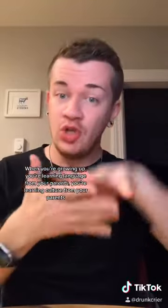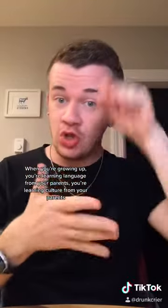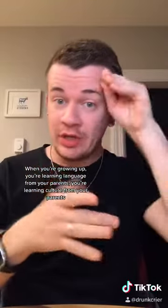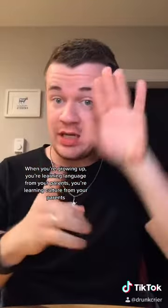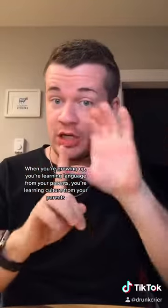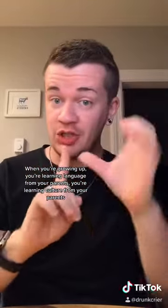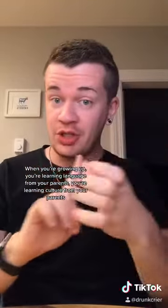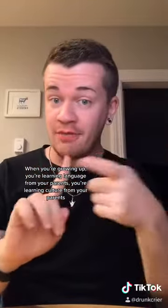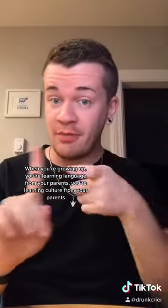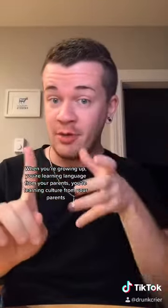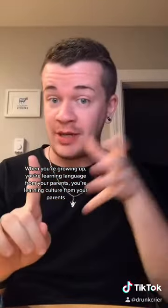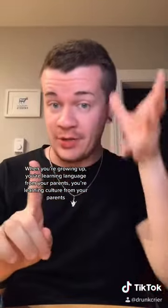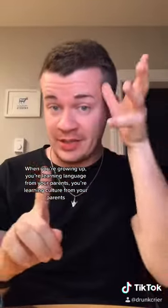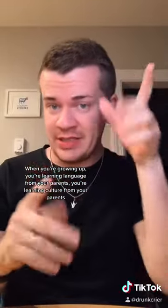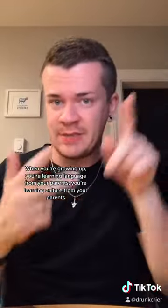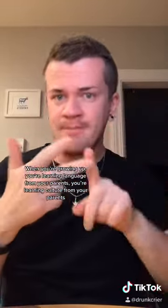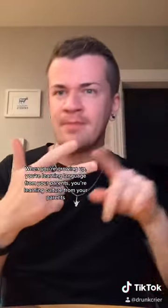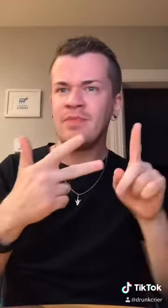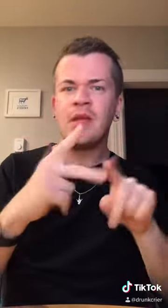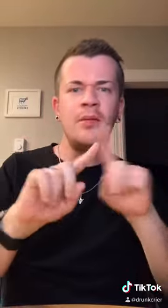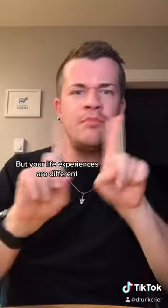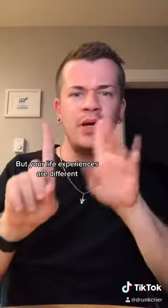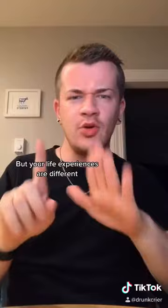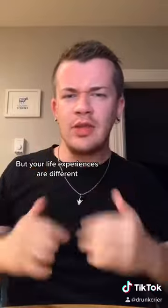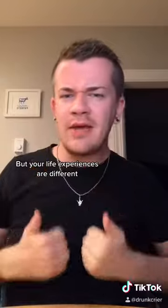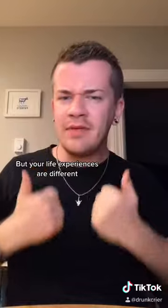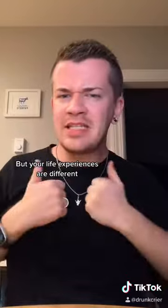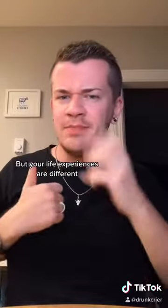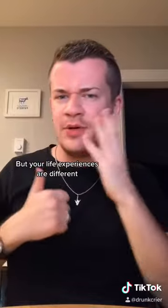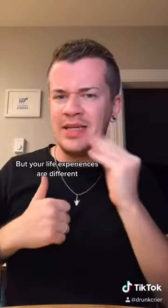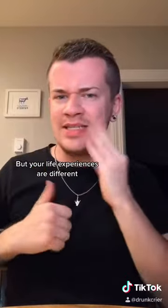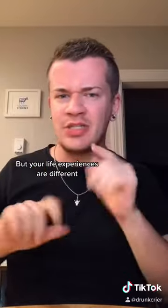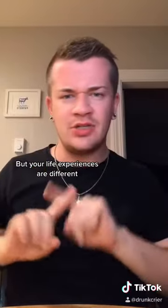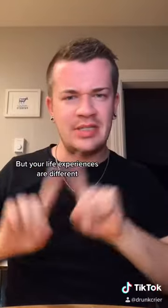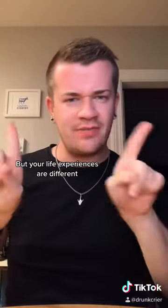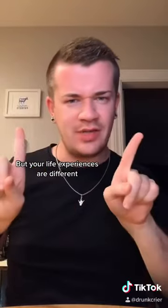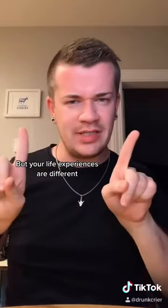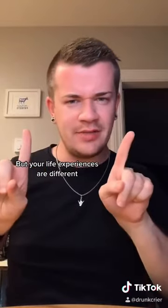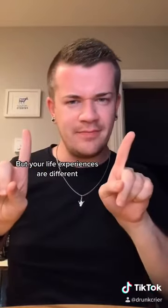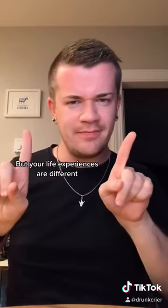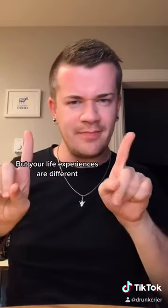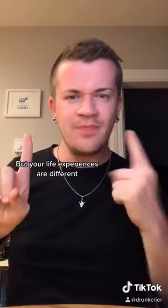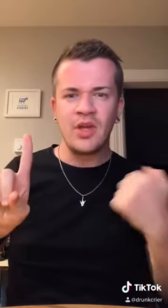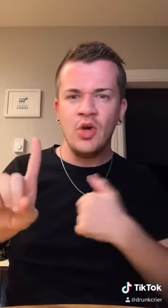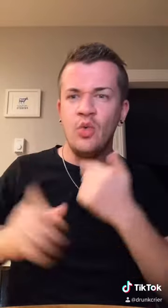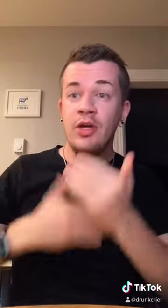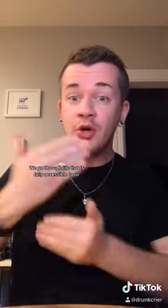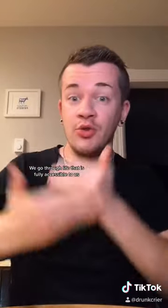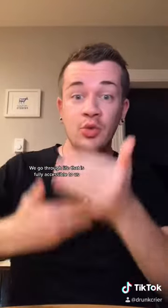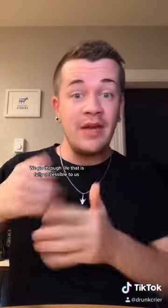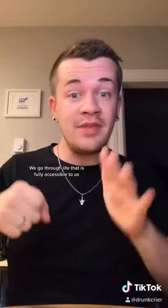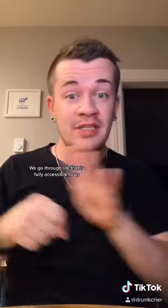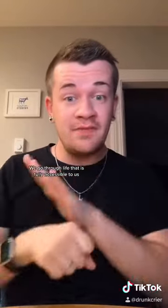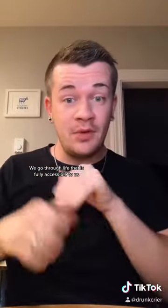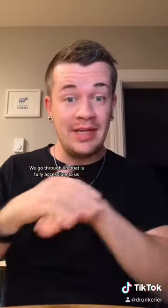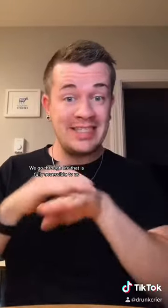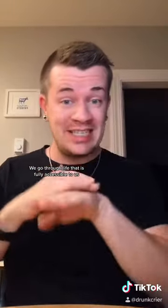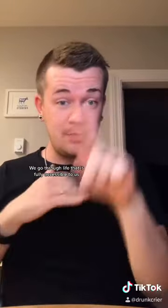learning culture from your parents, but your life experiences are different. We go through life that is fully accessible for